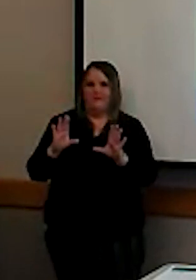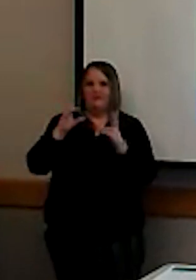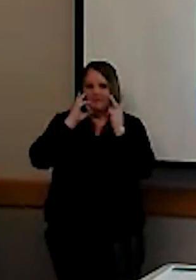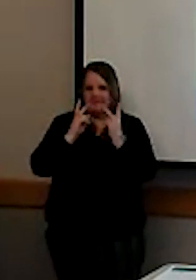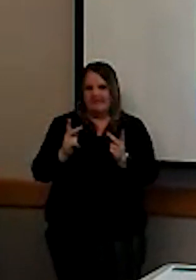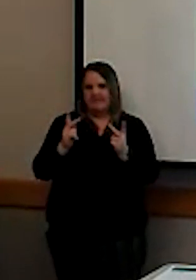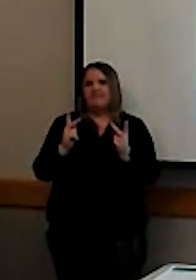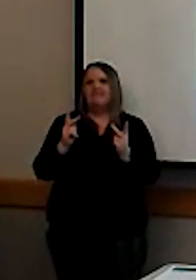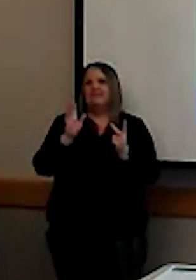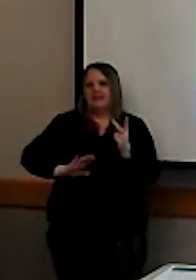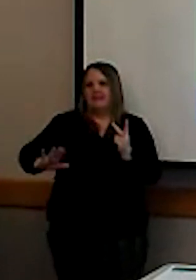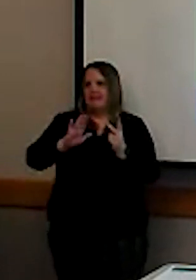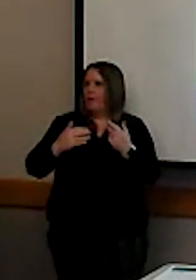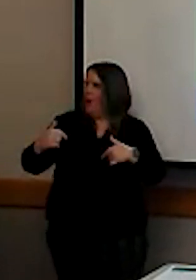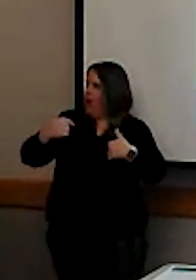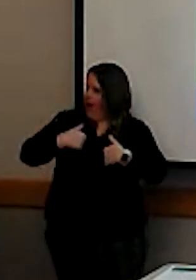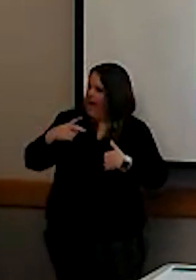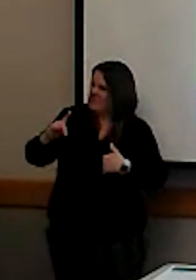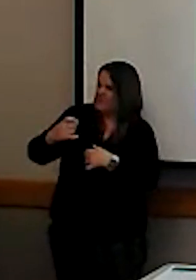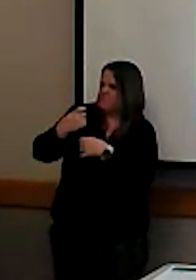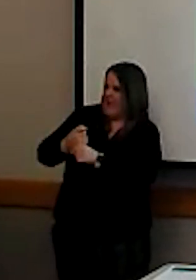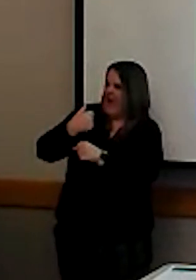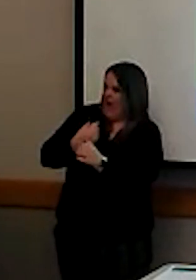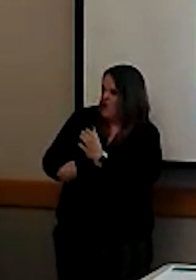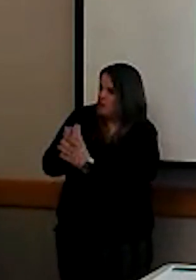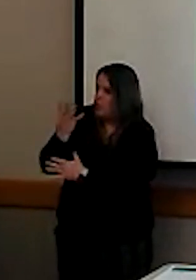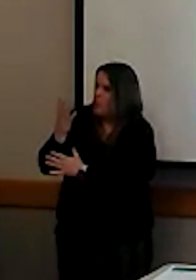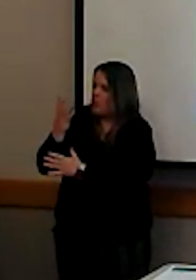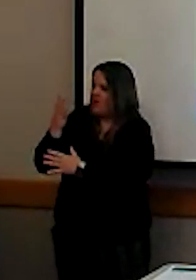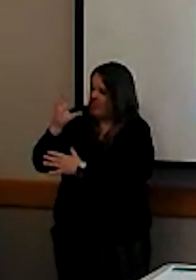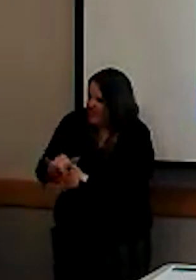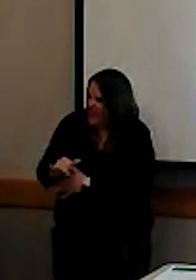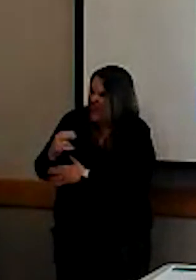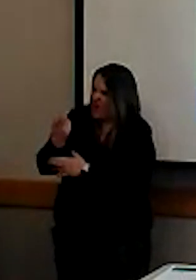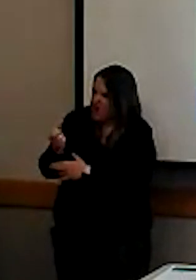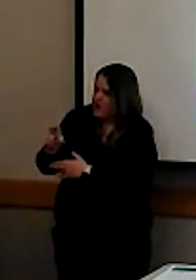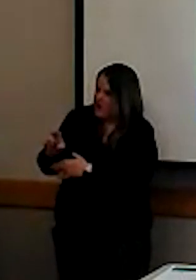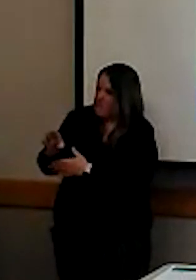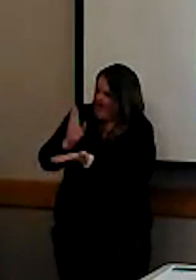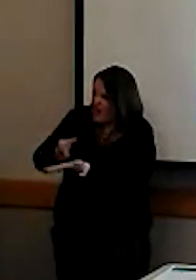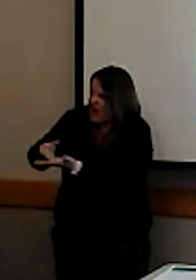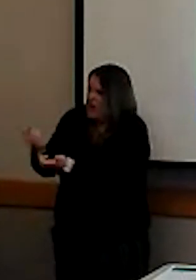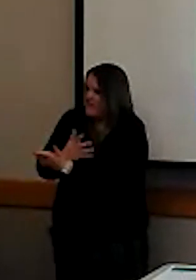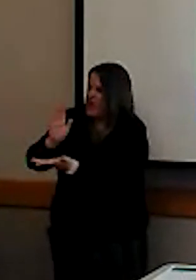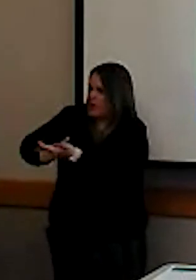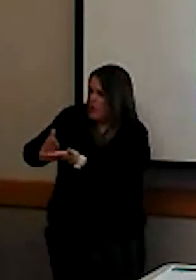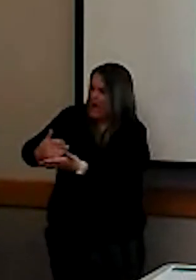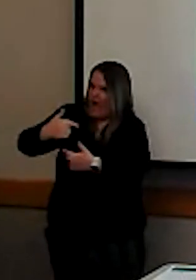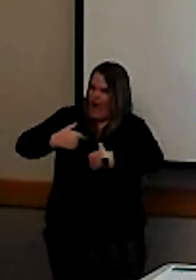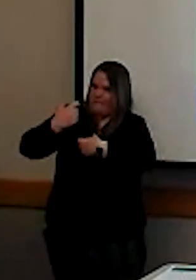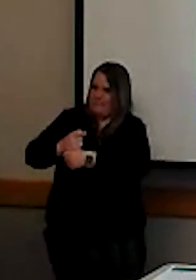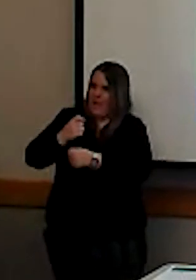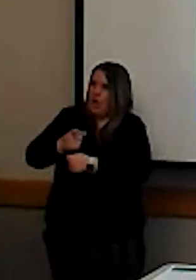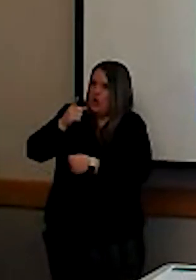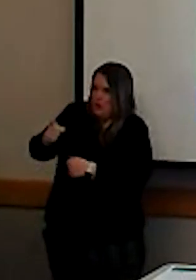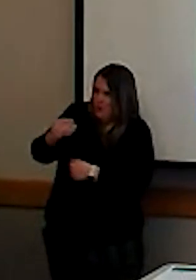to see how they're like, I made this. I grew this. I cut it. I did everything. I cooked it. I made it.